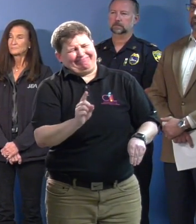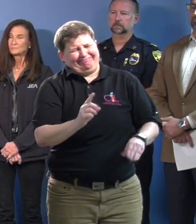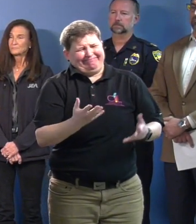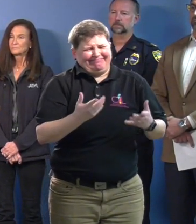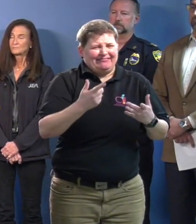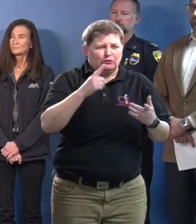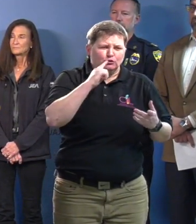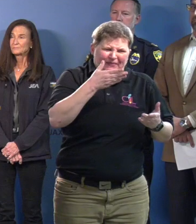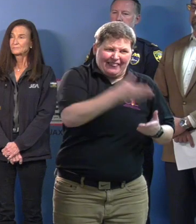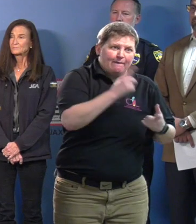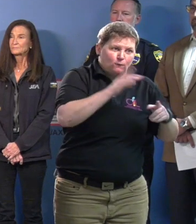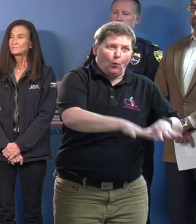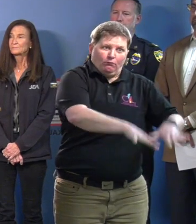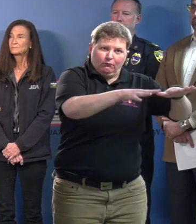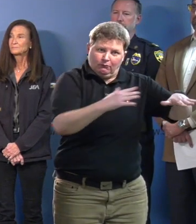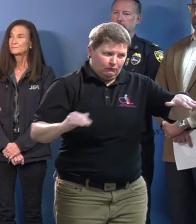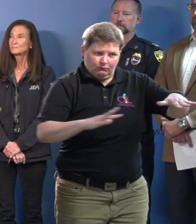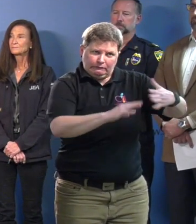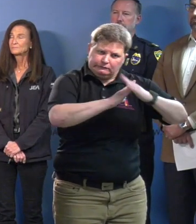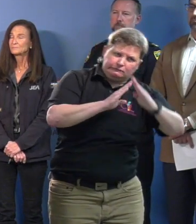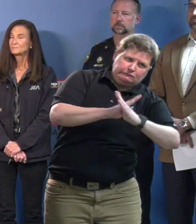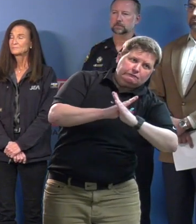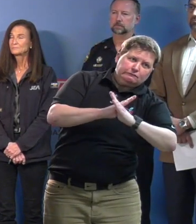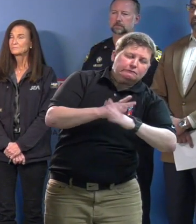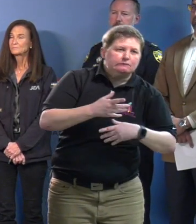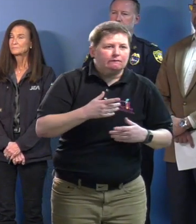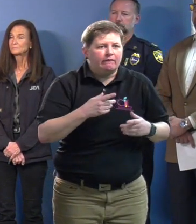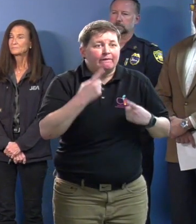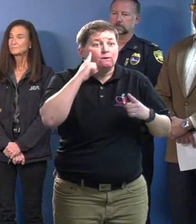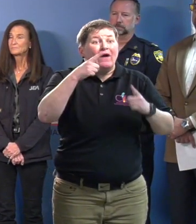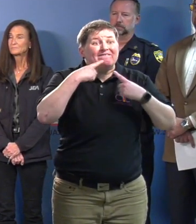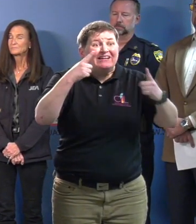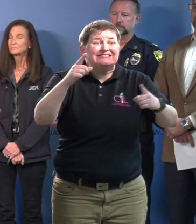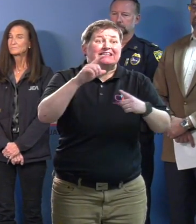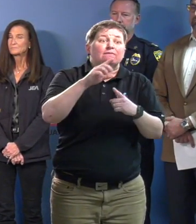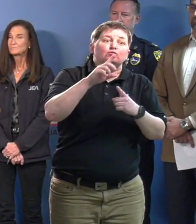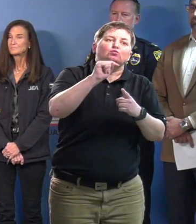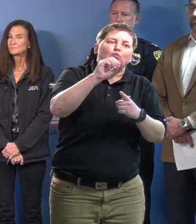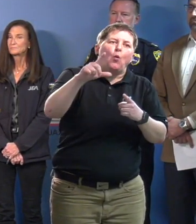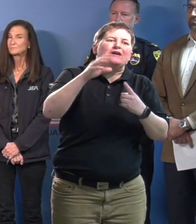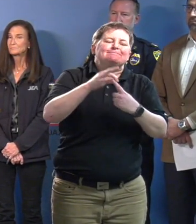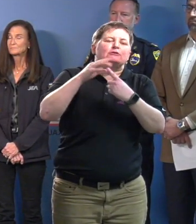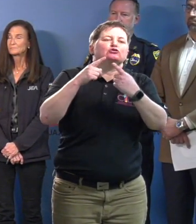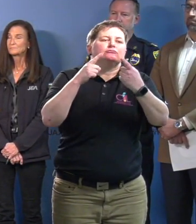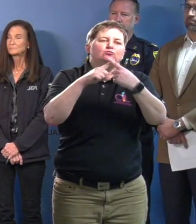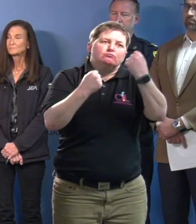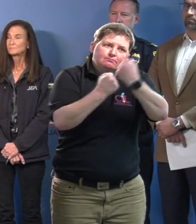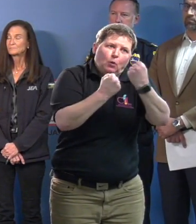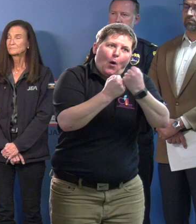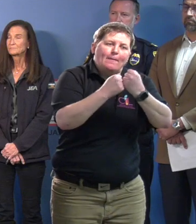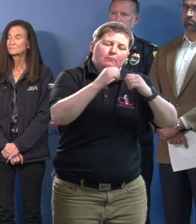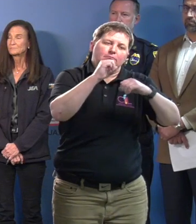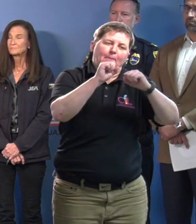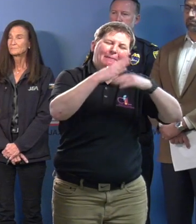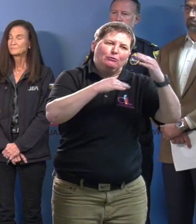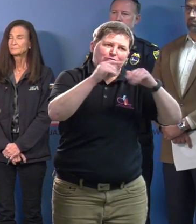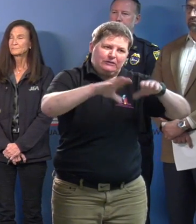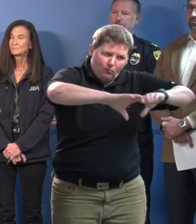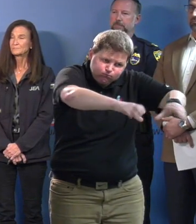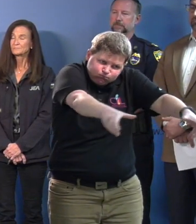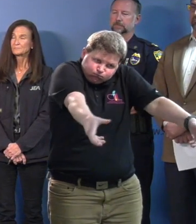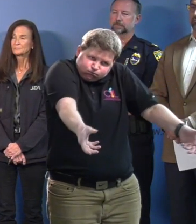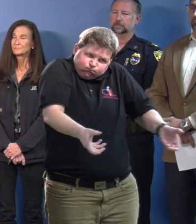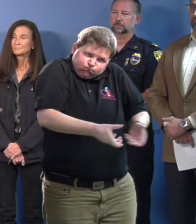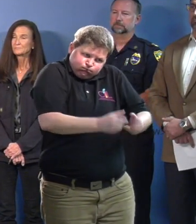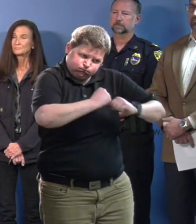been very effective tools, especially in supporting buildings. It's going to be interesting to see how they work in terms of actually